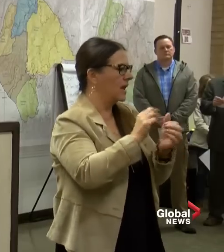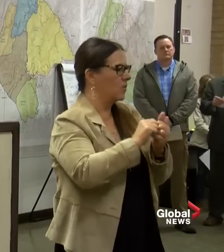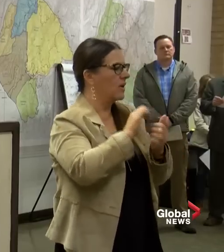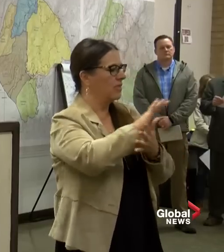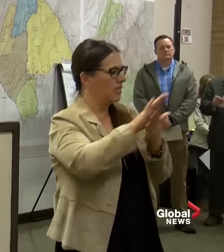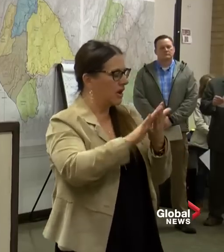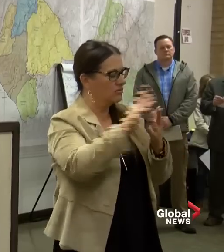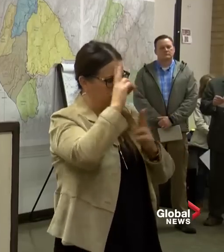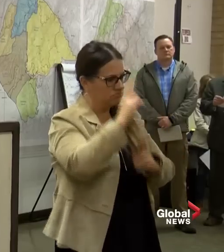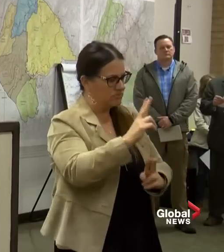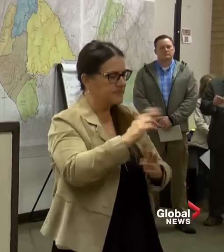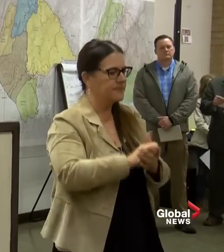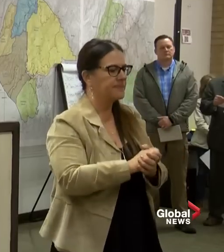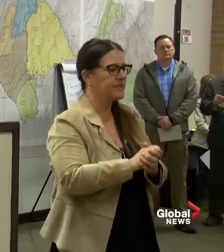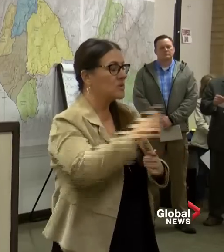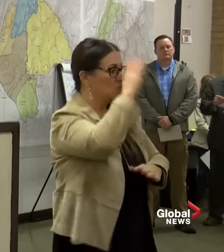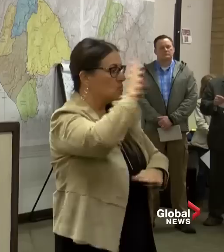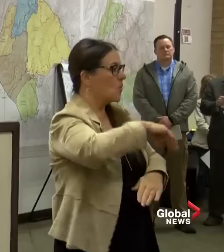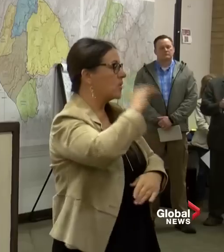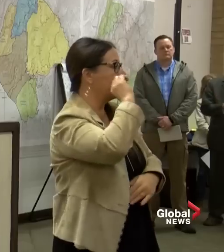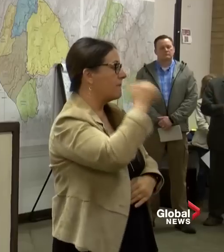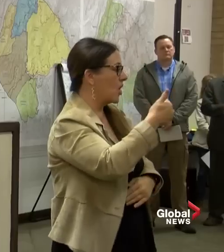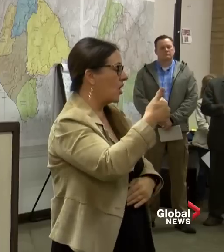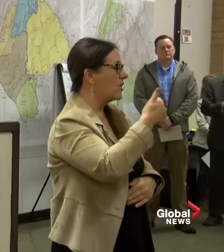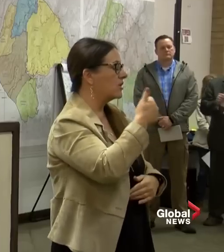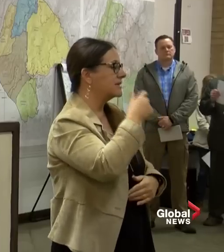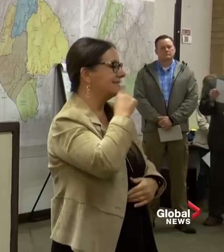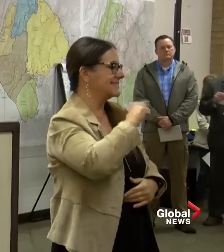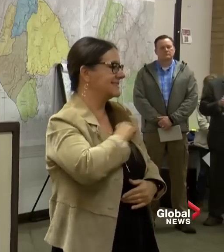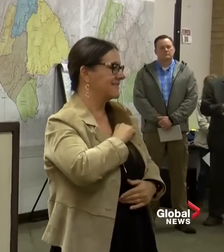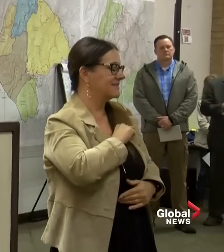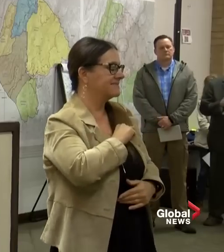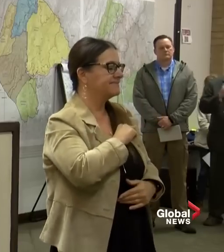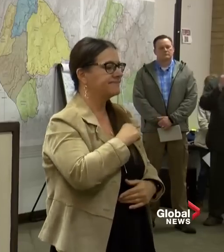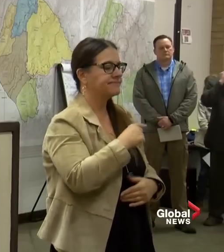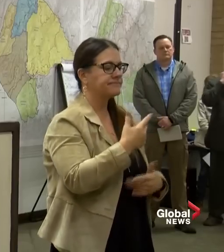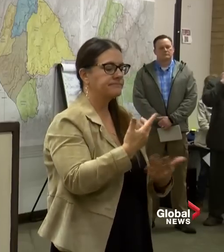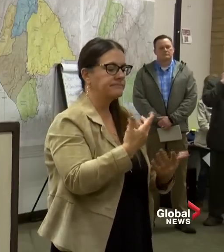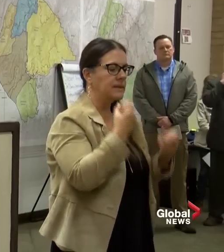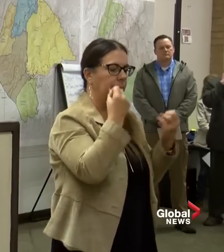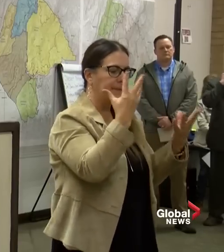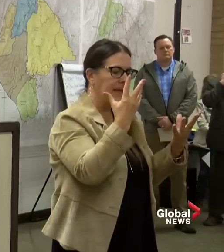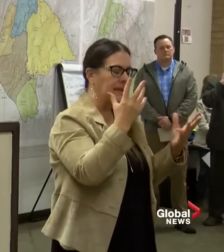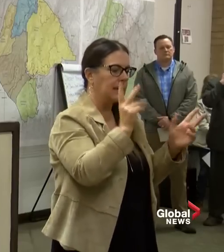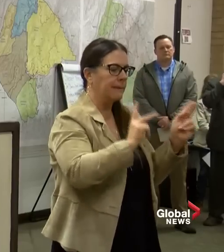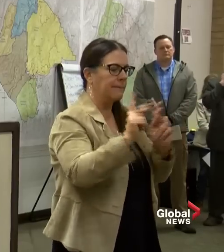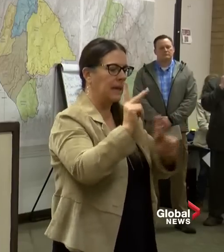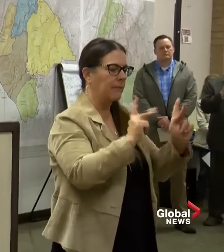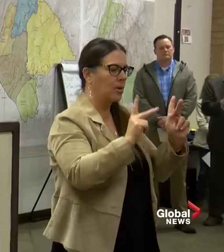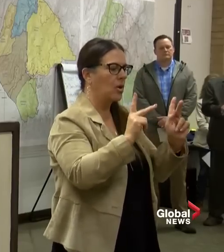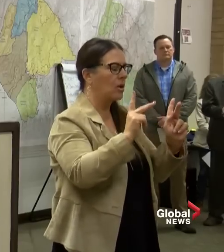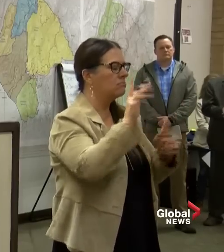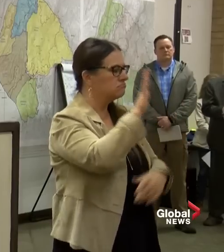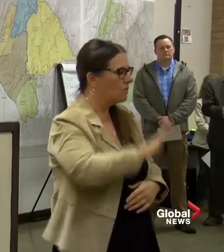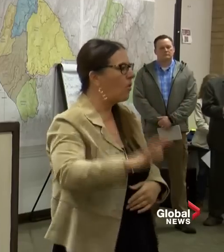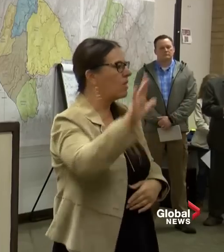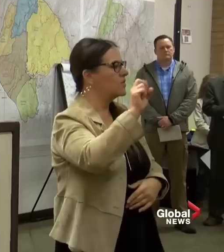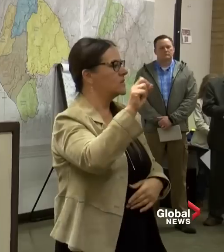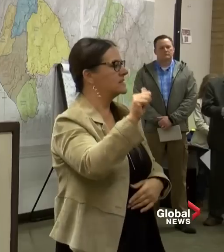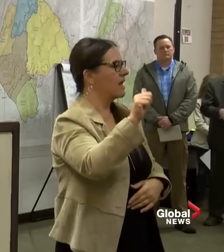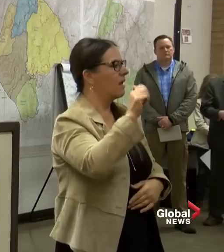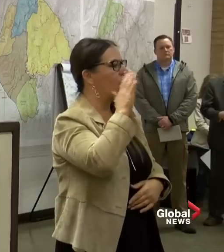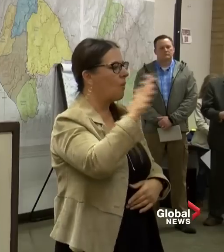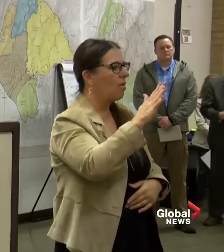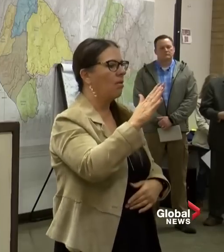As you all know, tomorrow is Thanksgiving, and many, many people throughout this country will take tomorrow